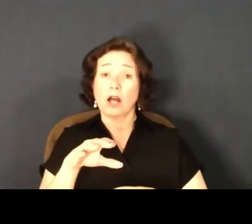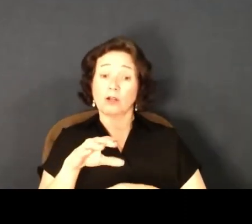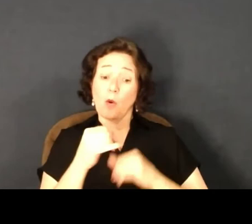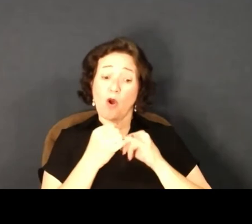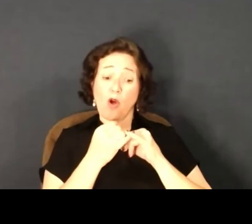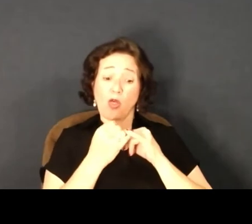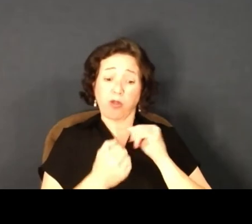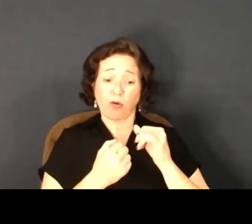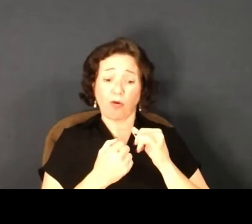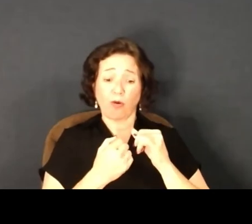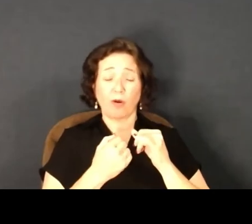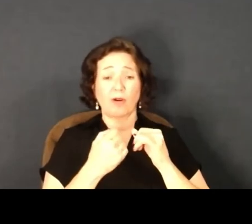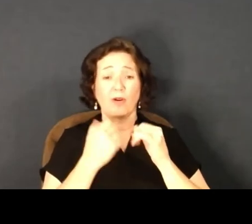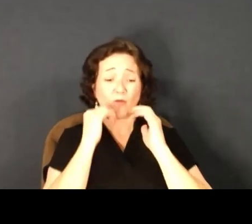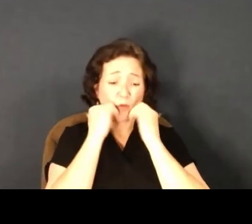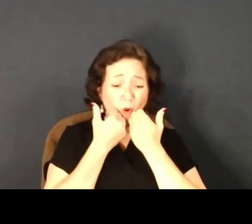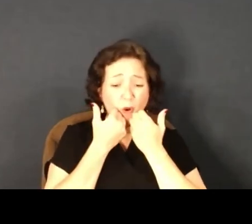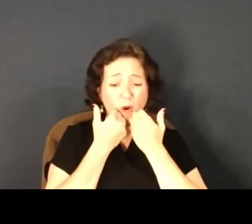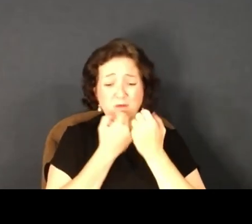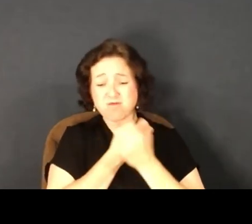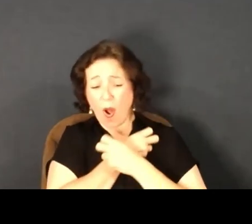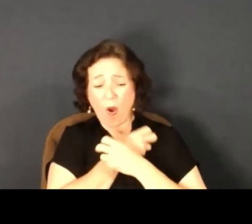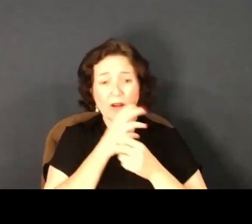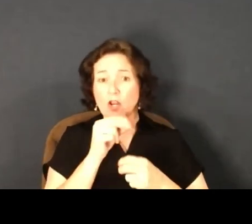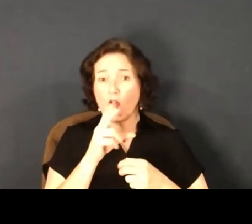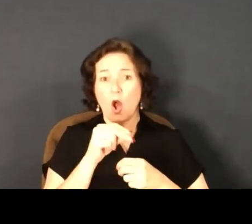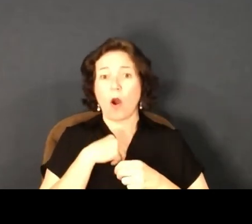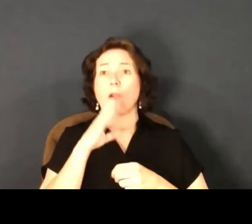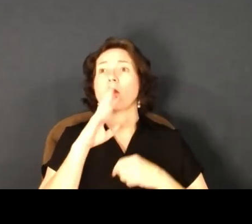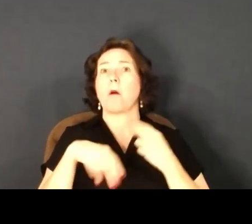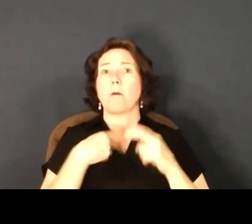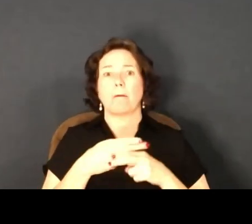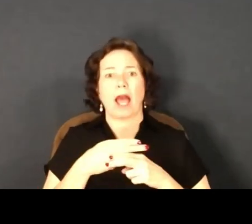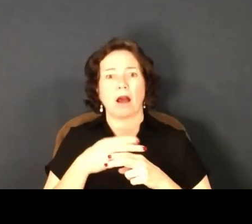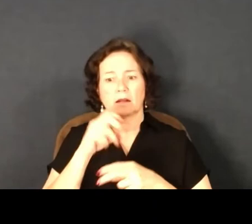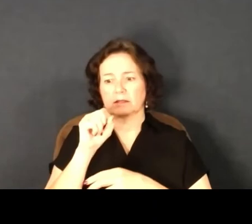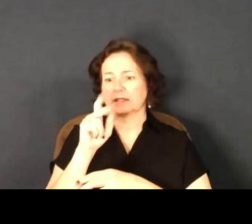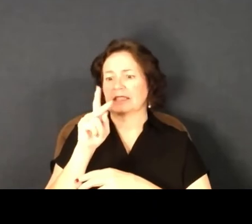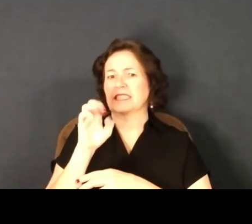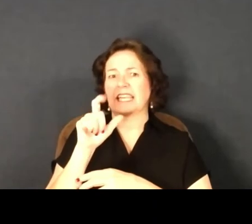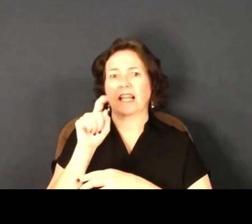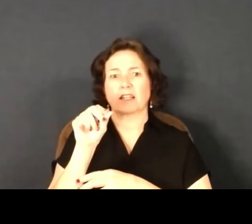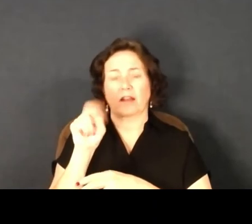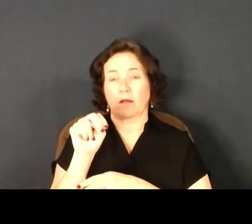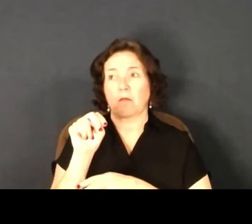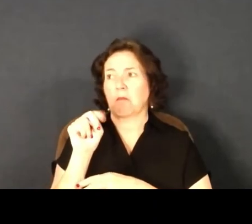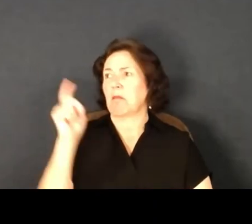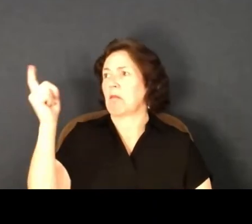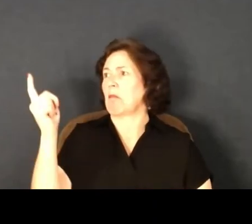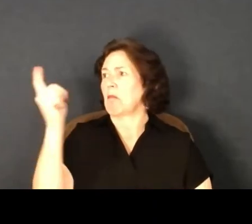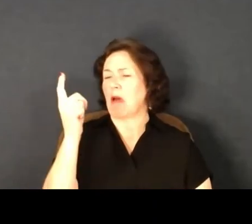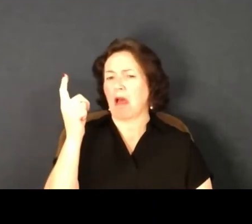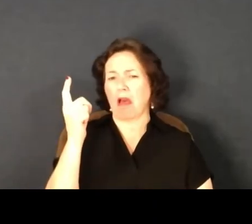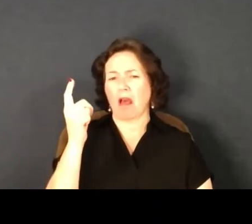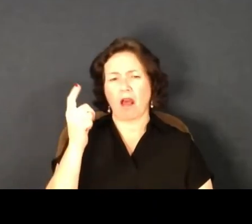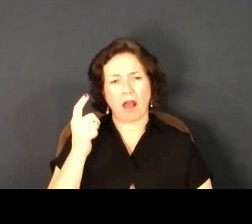clickety-clack. I'm talking skeleton, clickety-clack. Now, you might wonder, well, how did they know